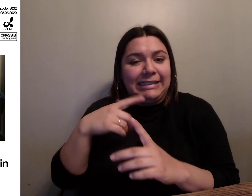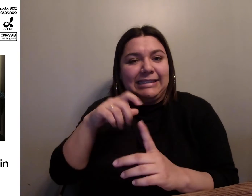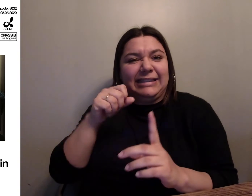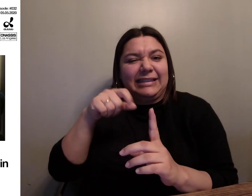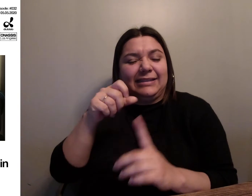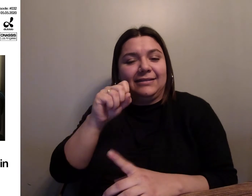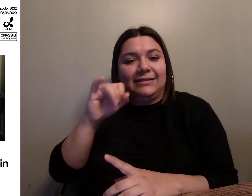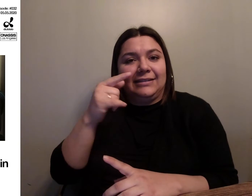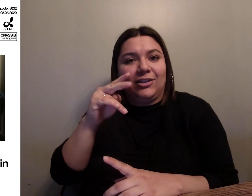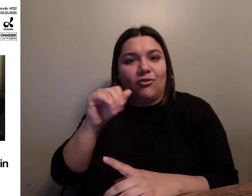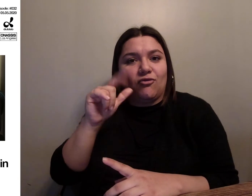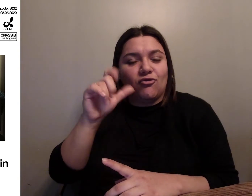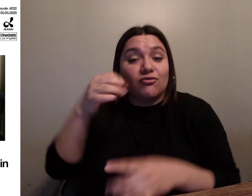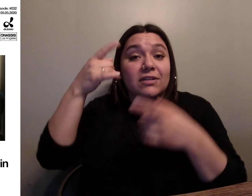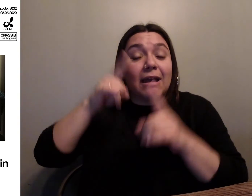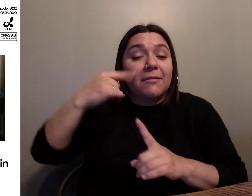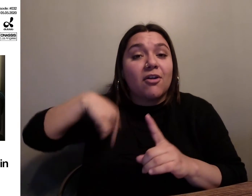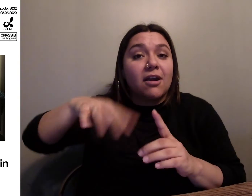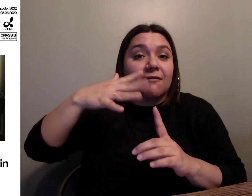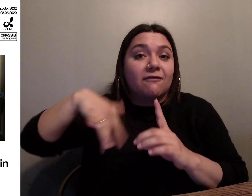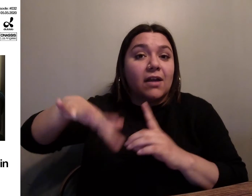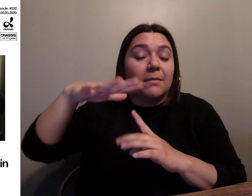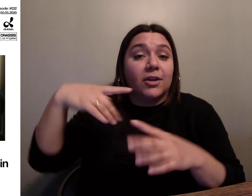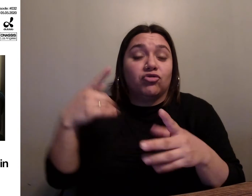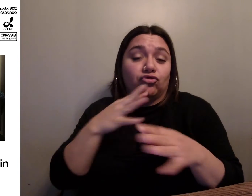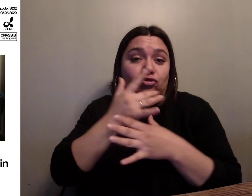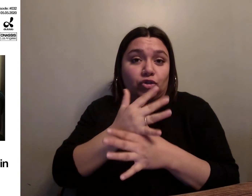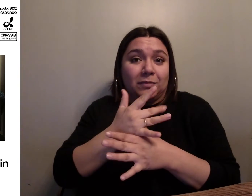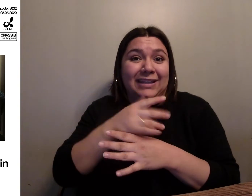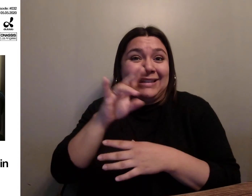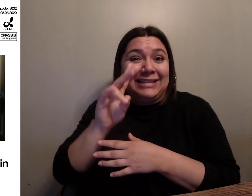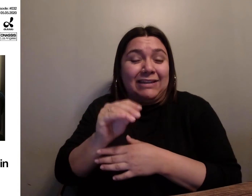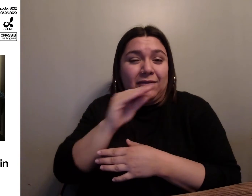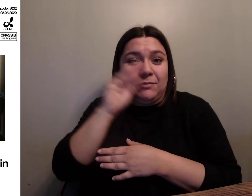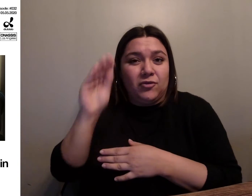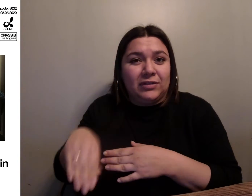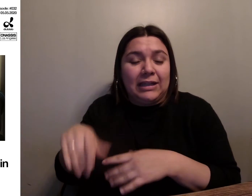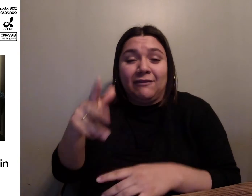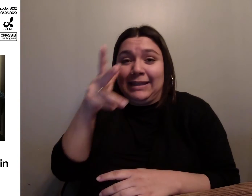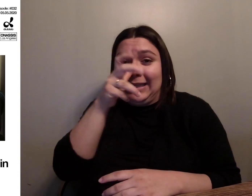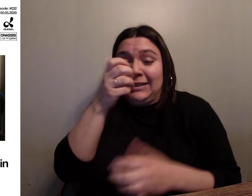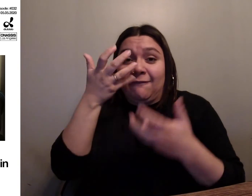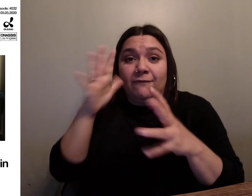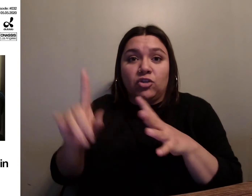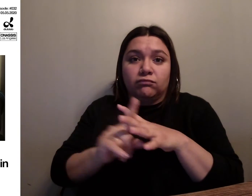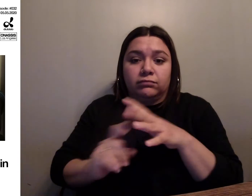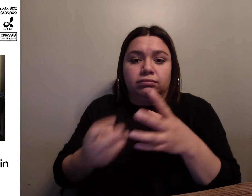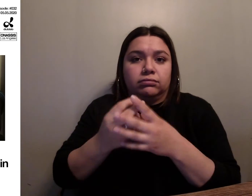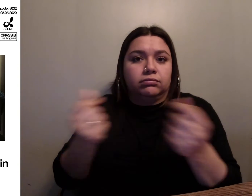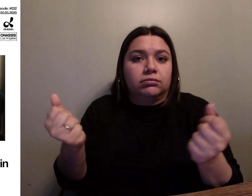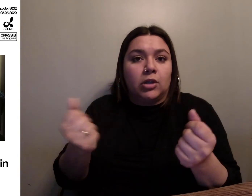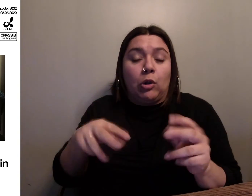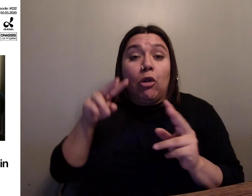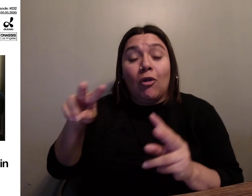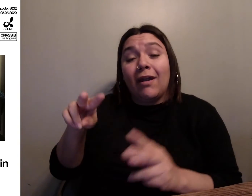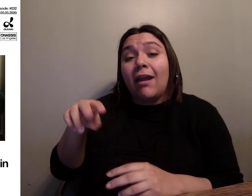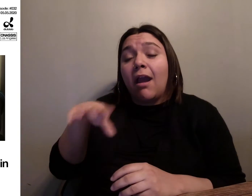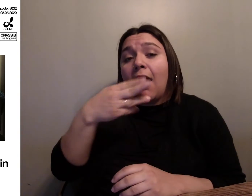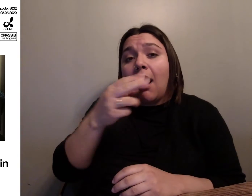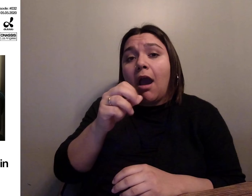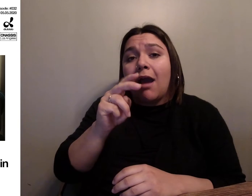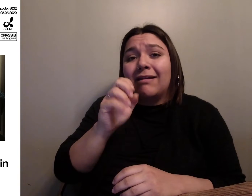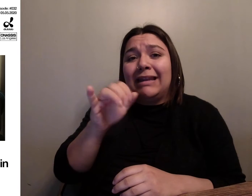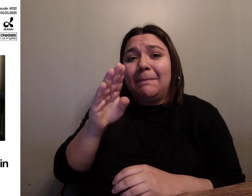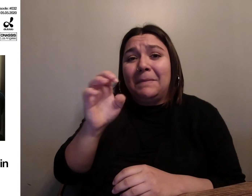at honeybees in decline all over the place. These things we have to pay some attention to as well.